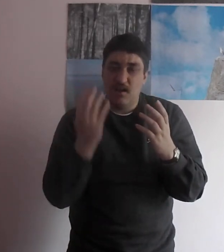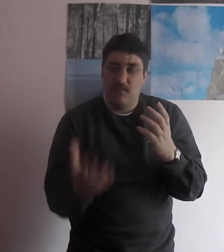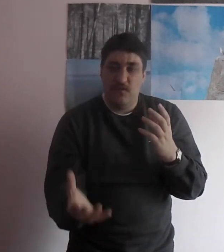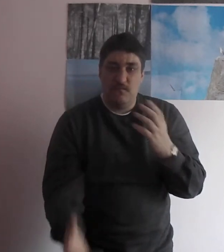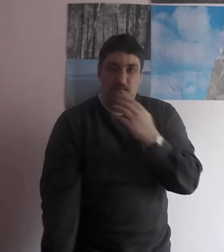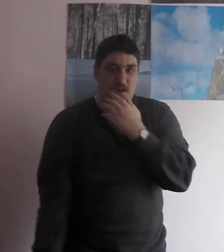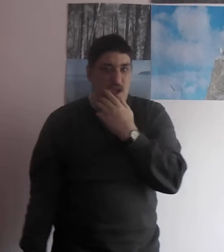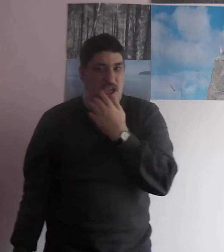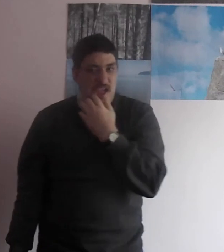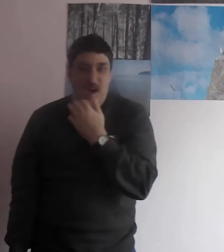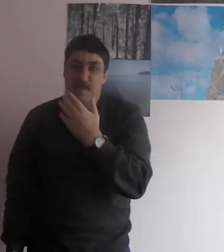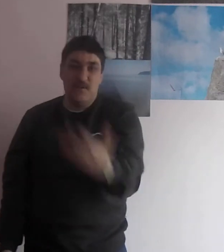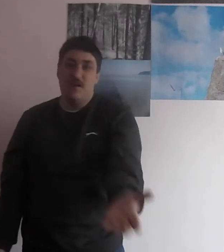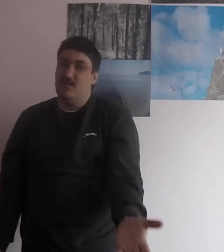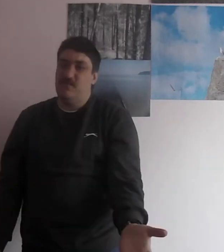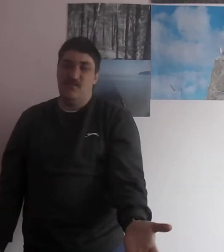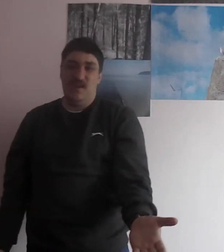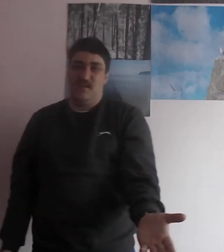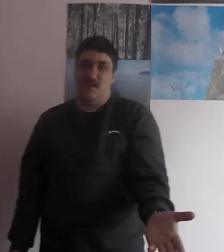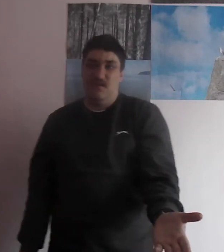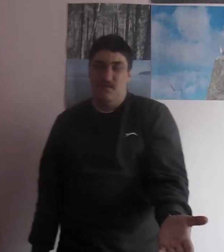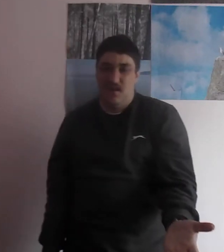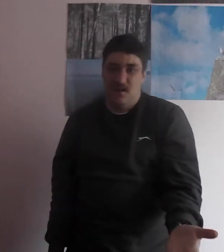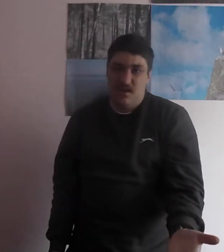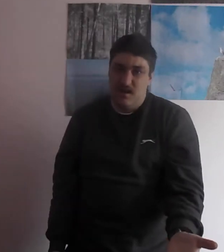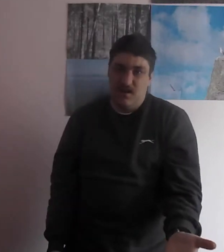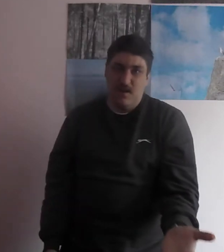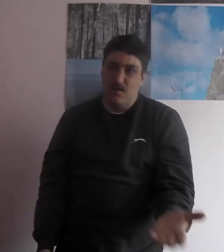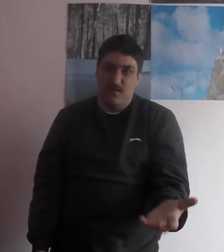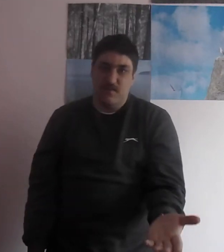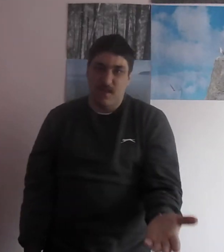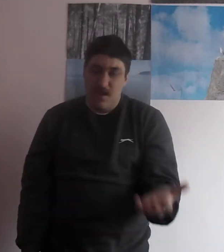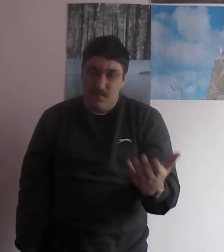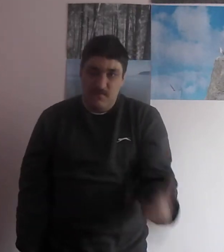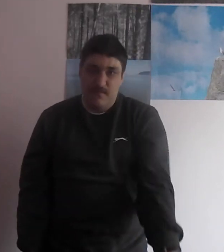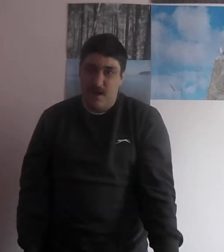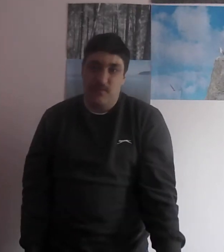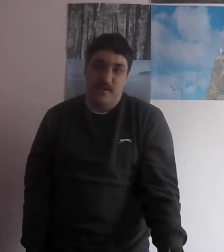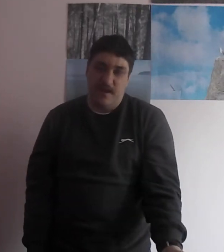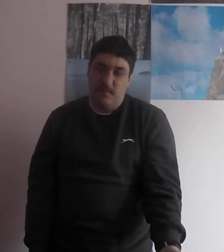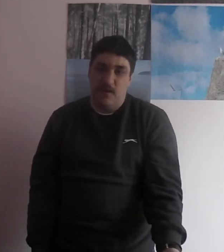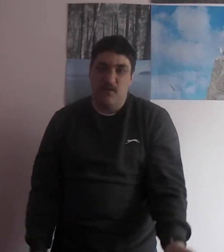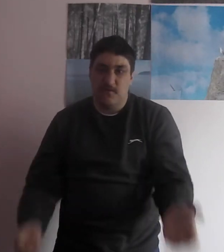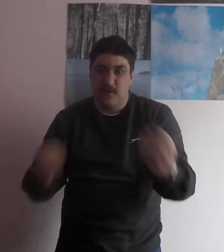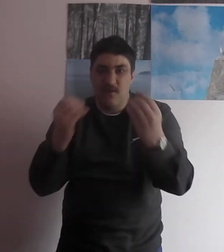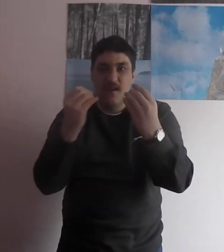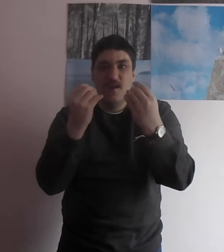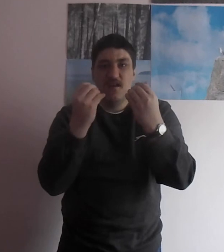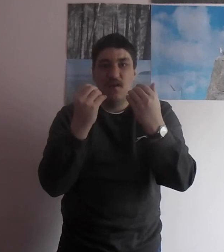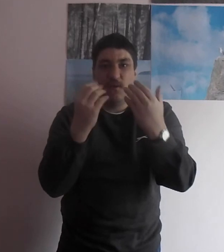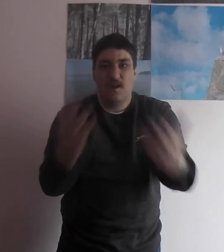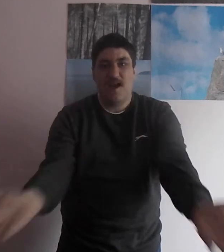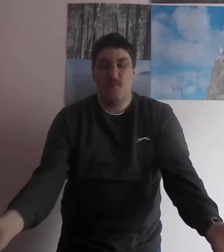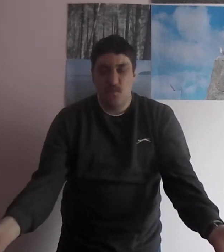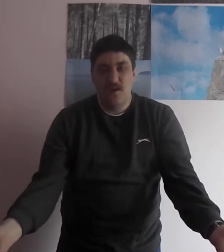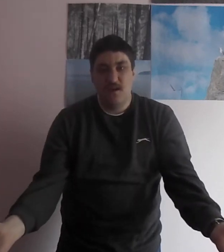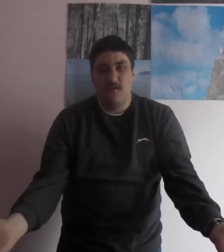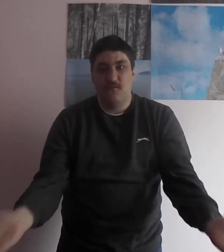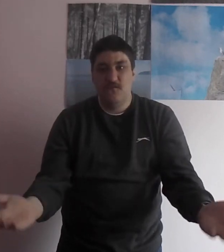them. And they were cartoony, so, that was an added bonus. So, can we not, just